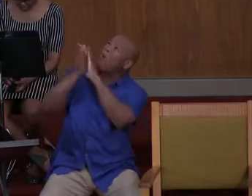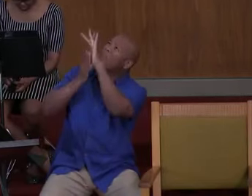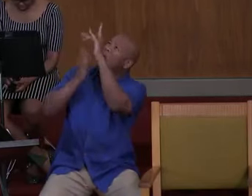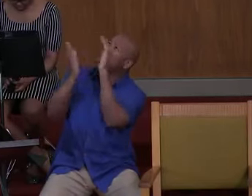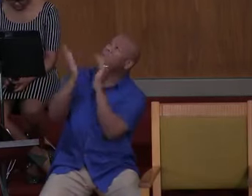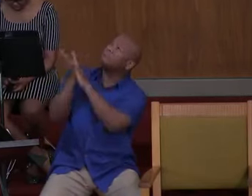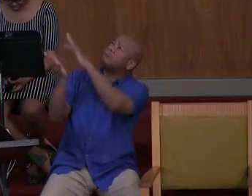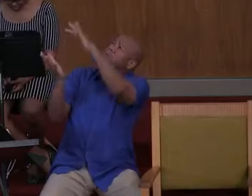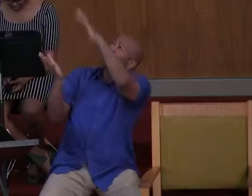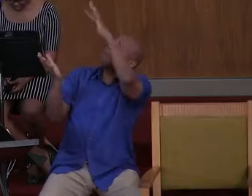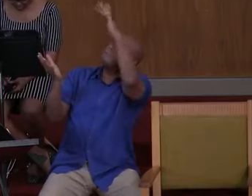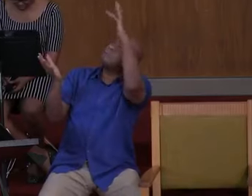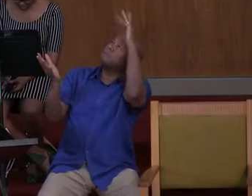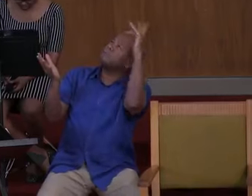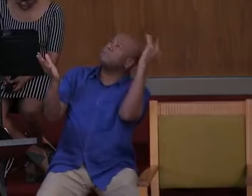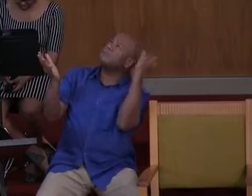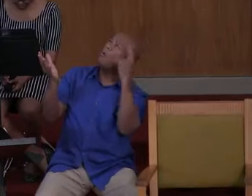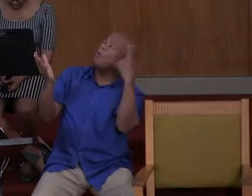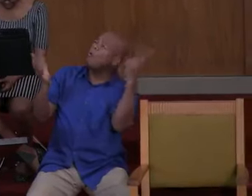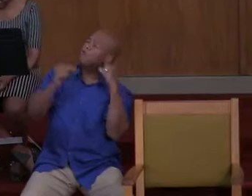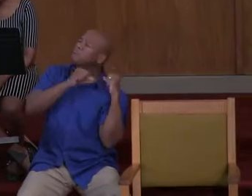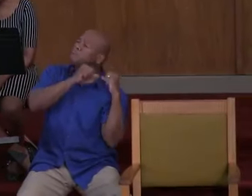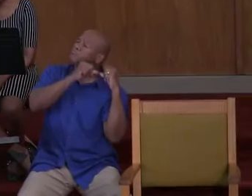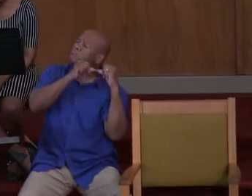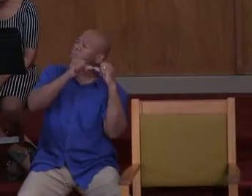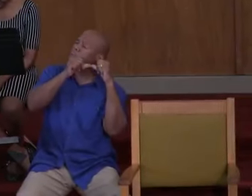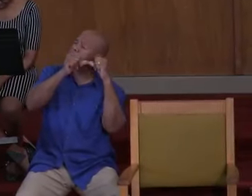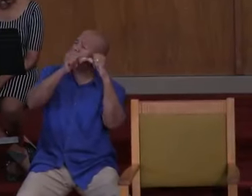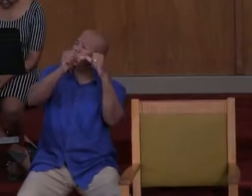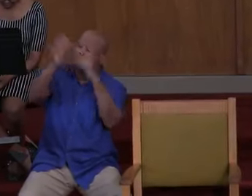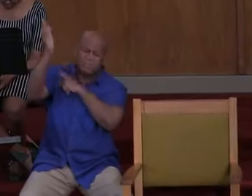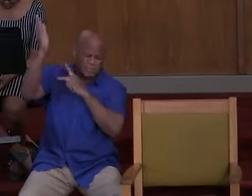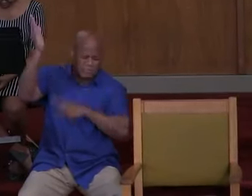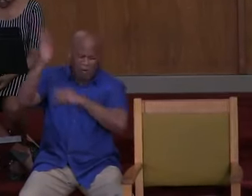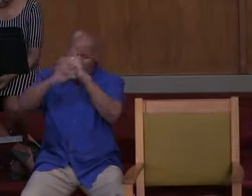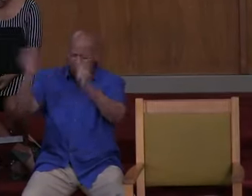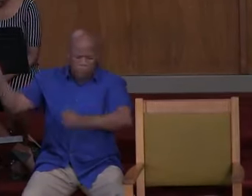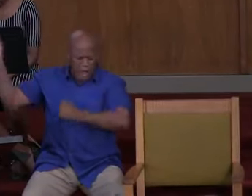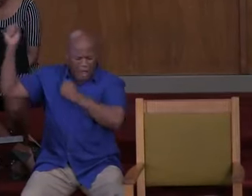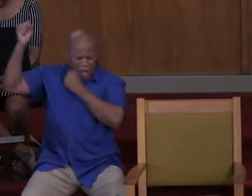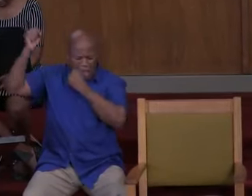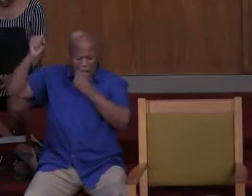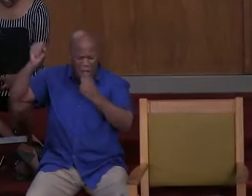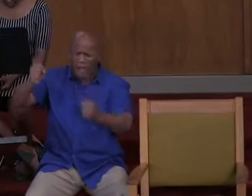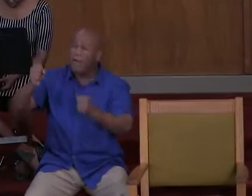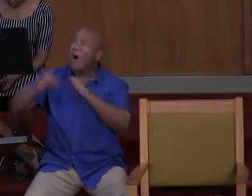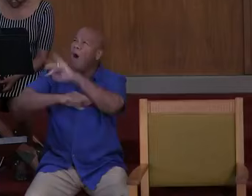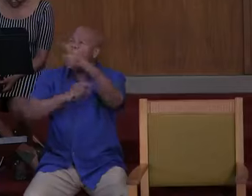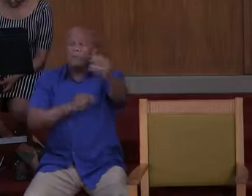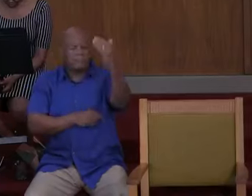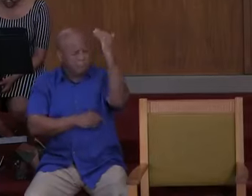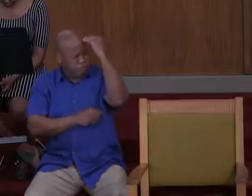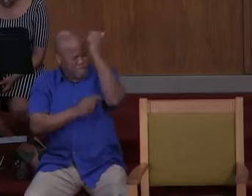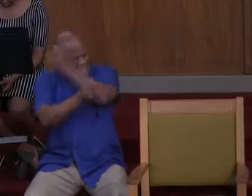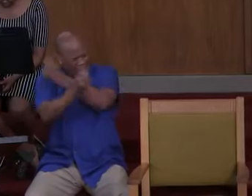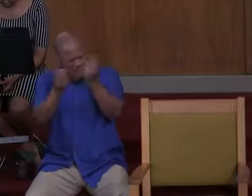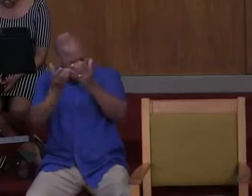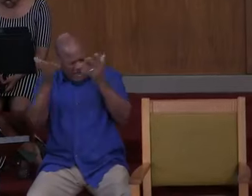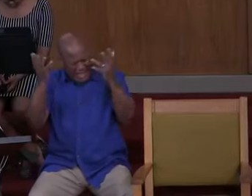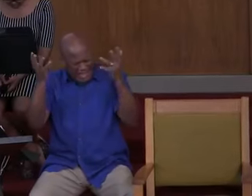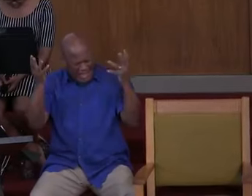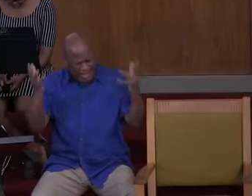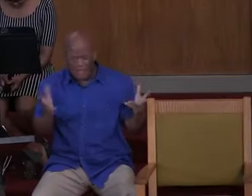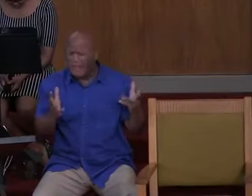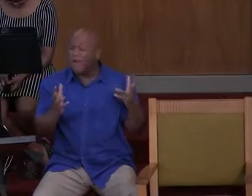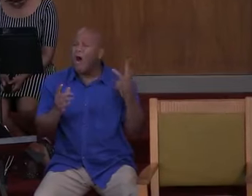name. You are omnipotent, Lord God and Heavenly King. You're all-powerful, omniscient, all-knowing,